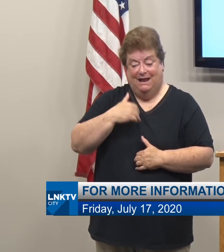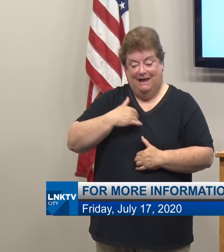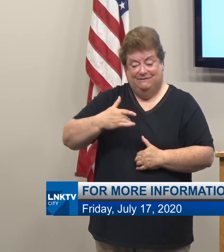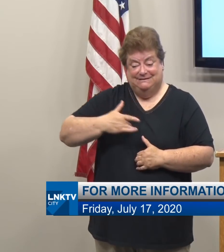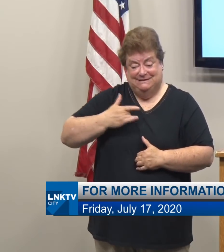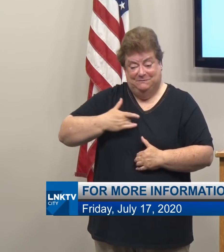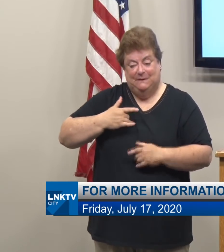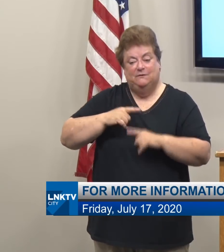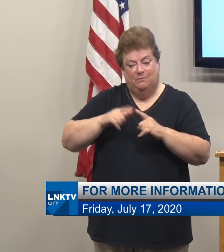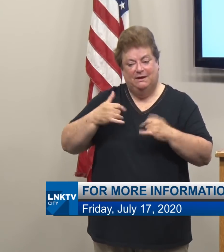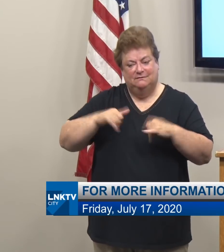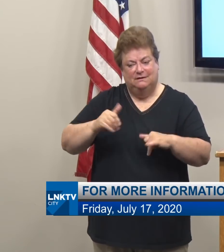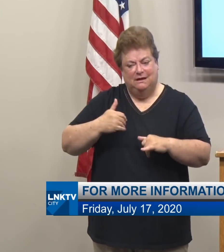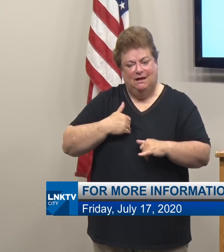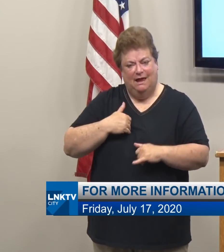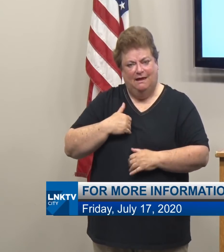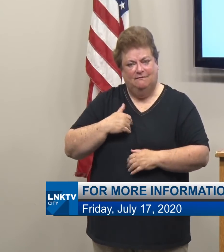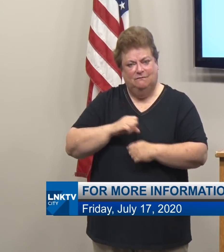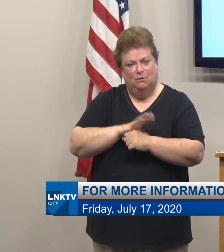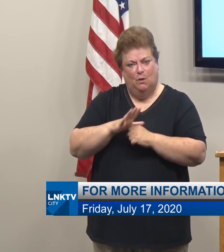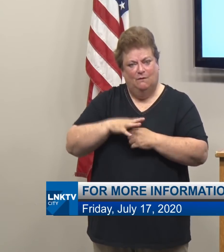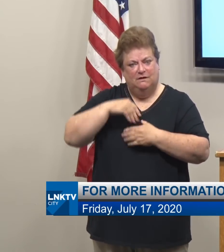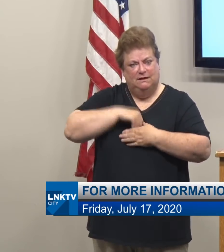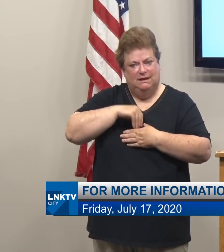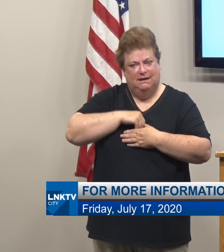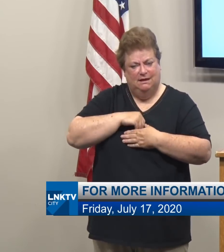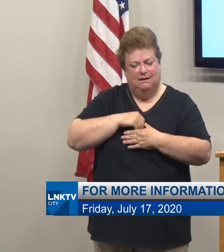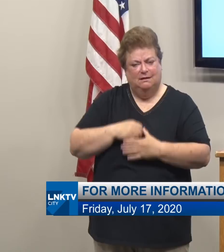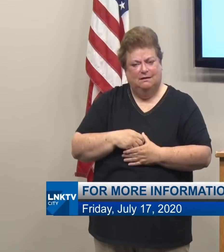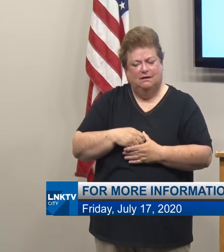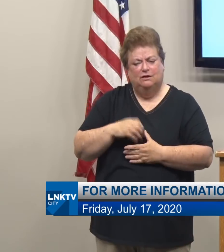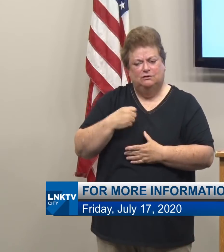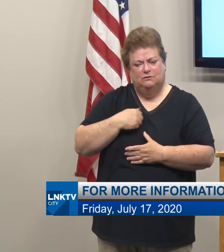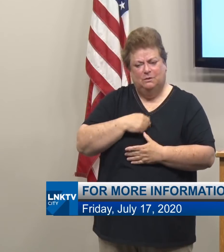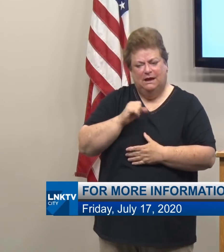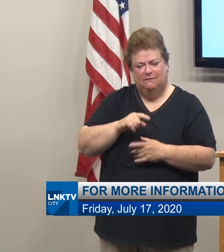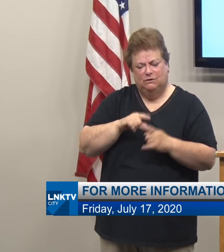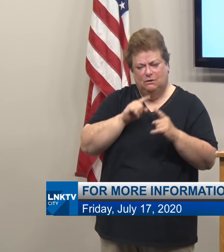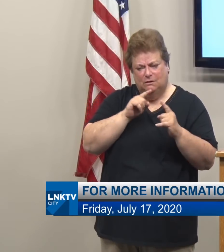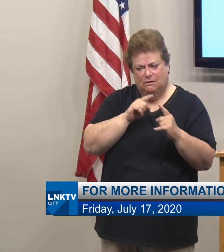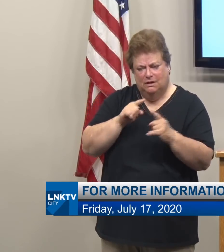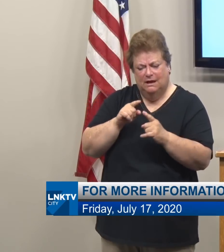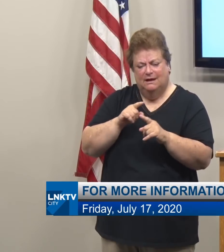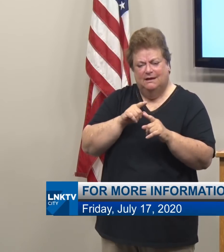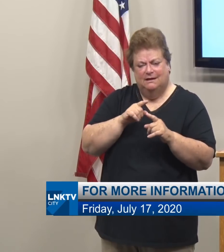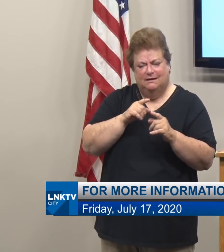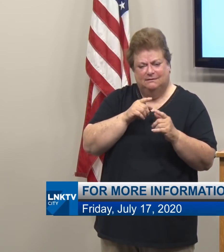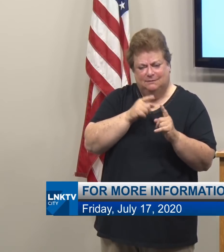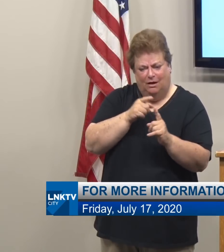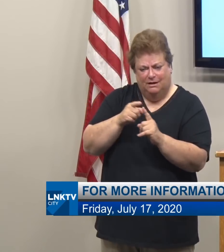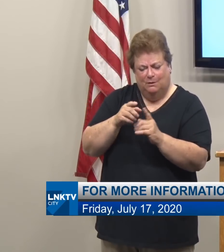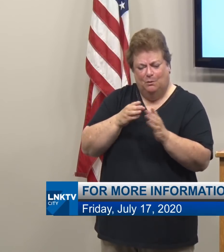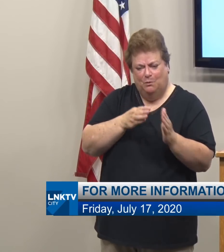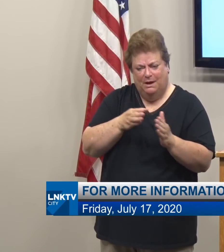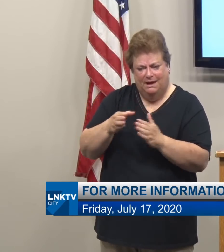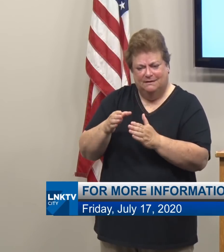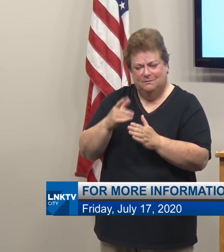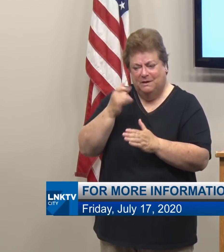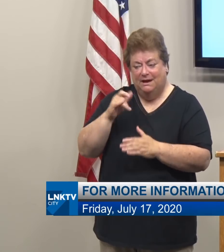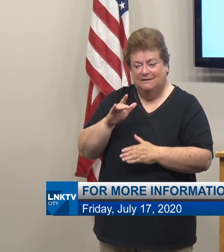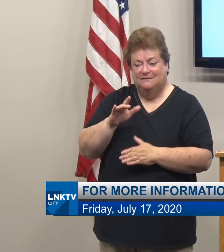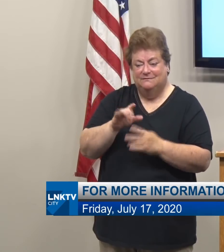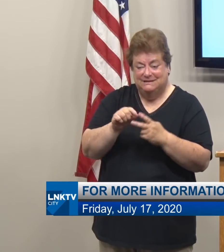reach out to them in really targeted ways, because so much depends on the choices that they